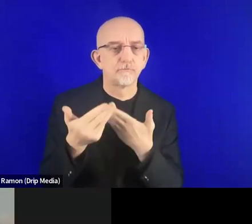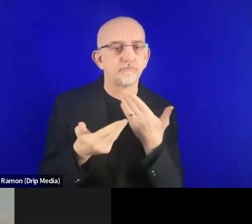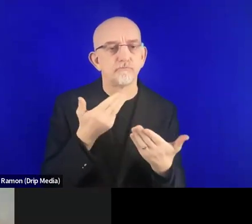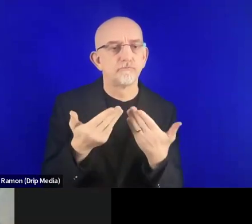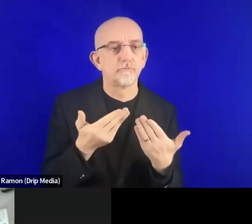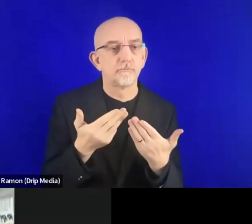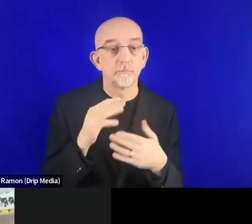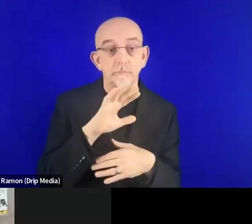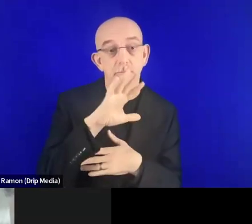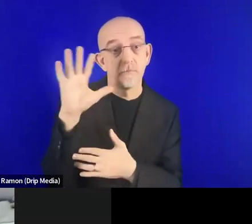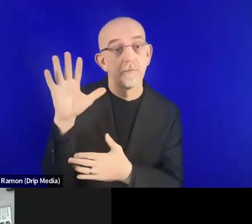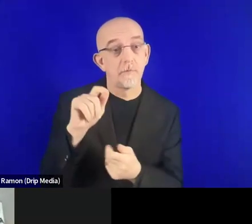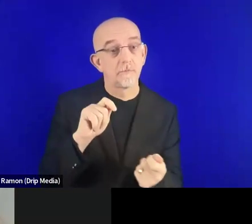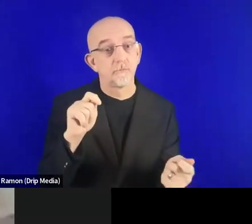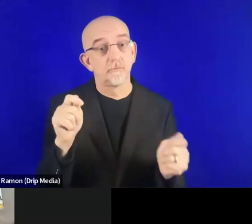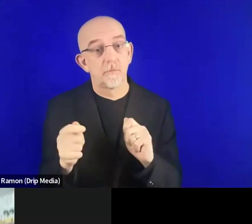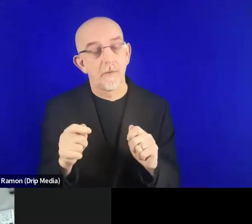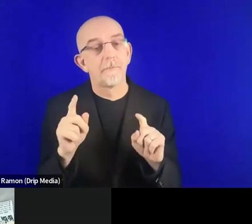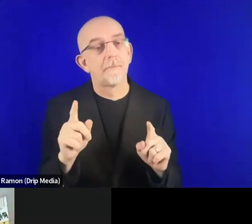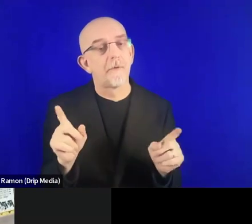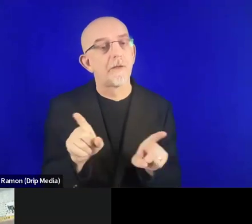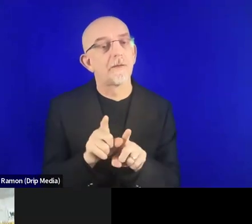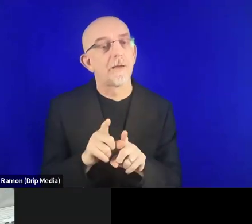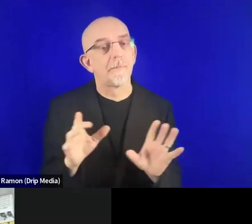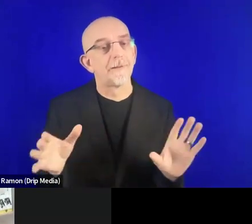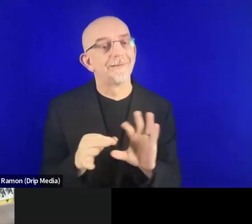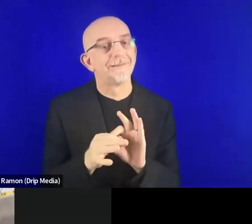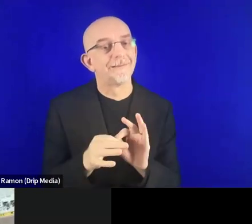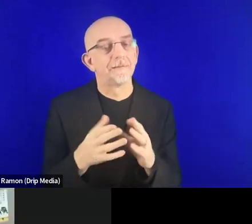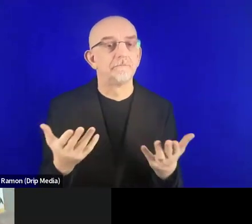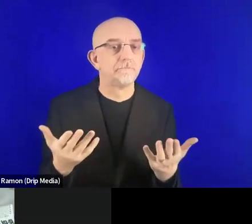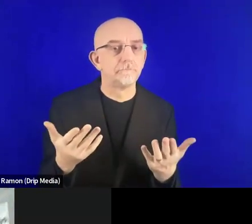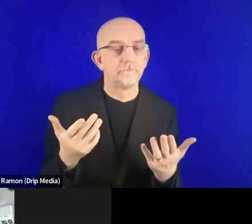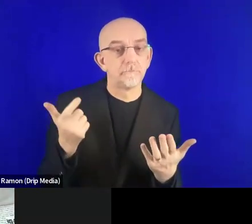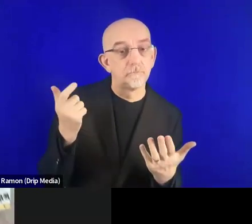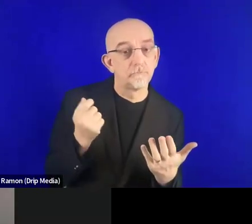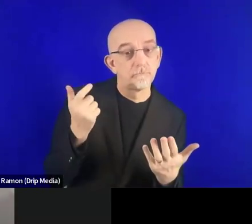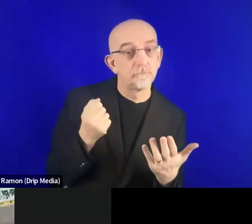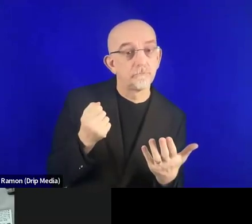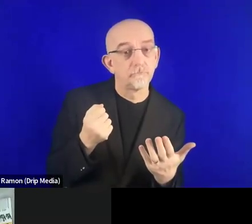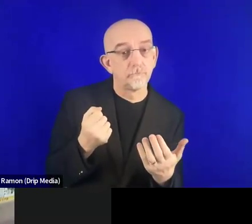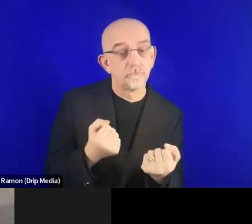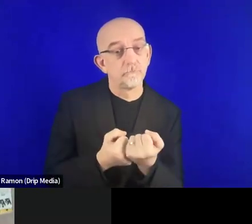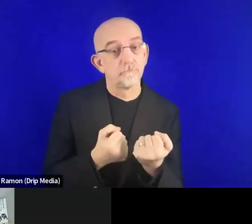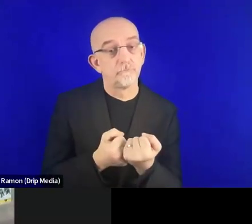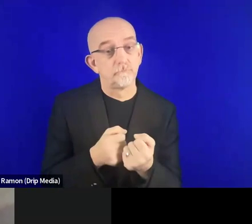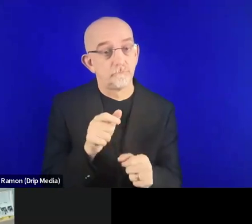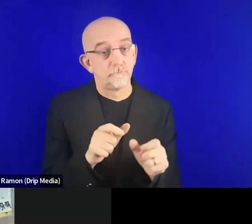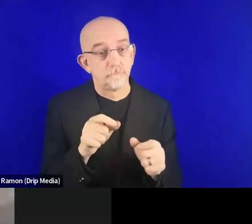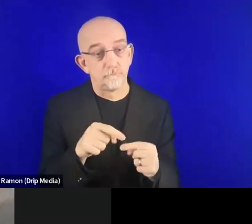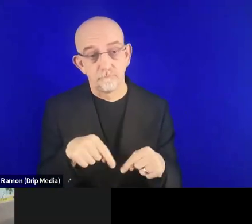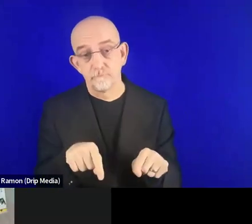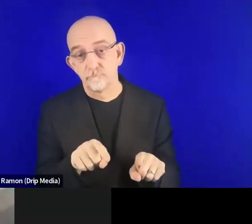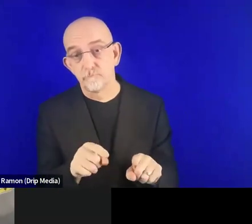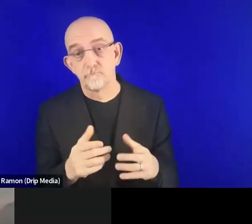on between being a woman with disability and being affected with climate change, and